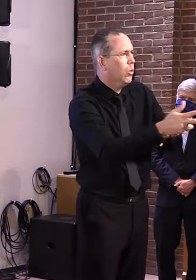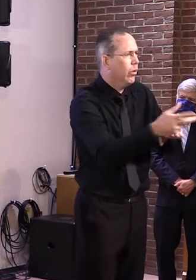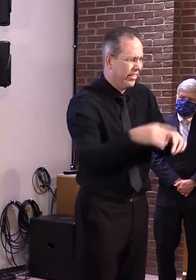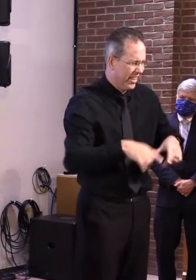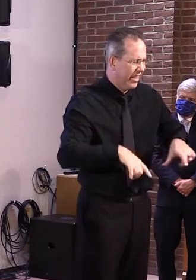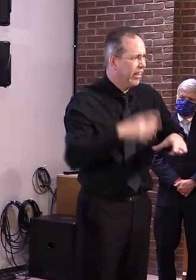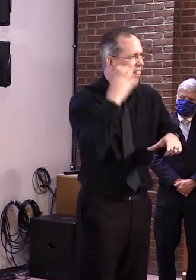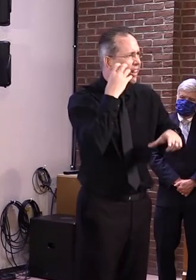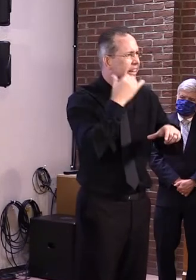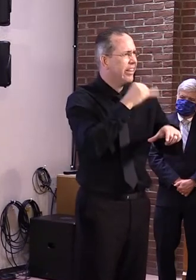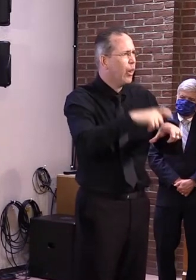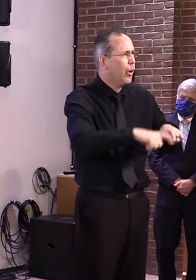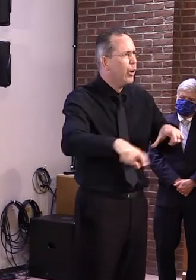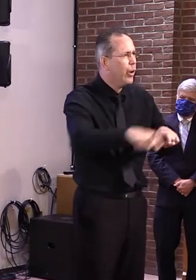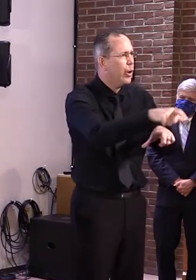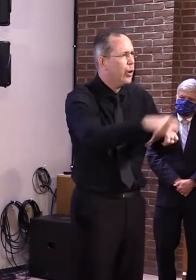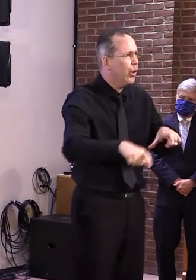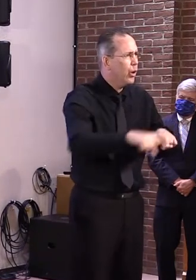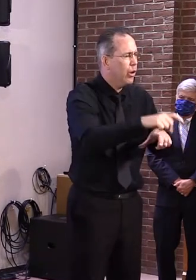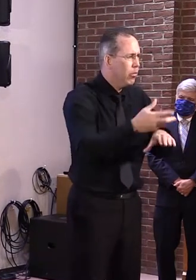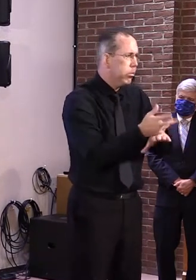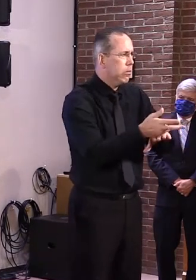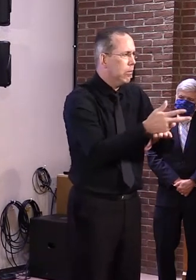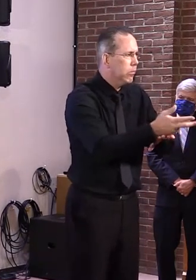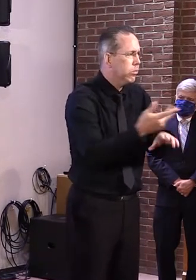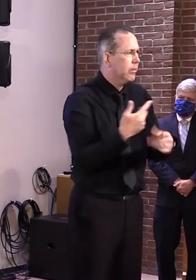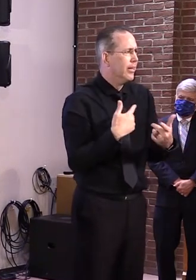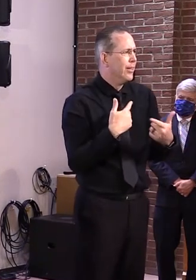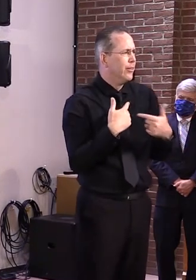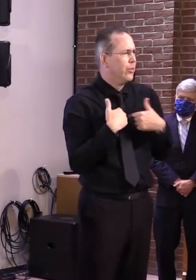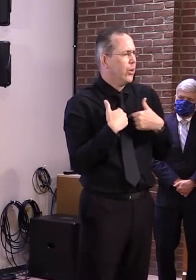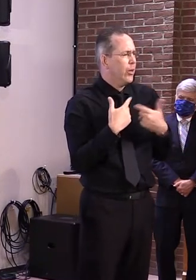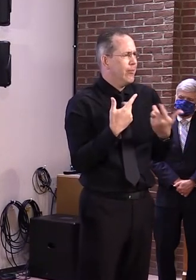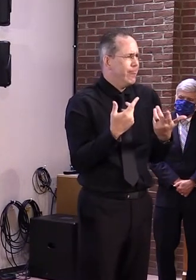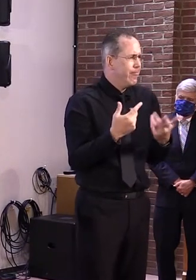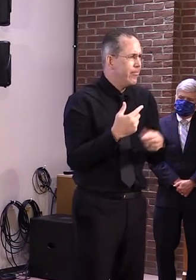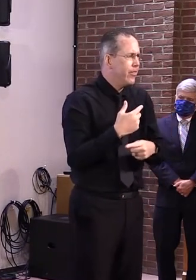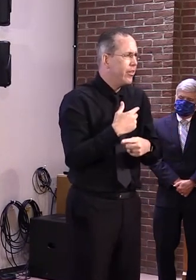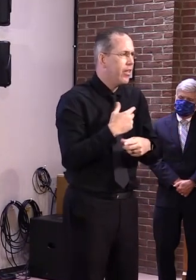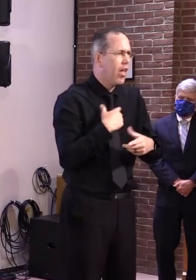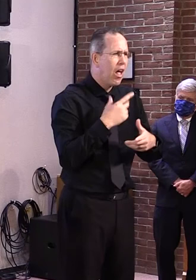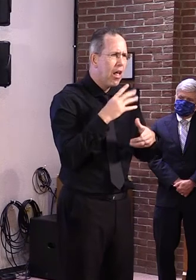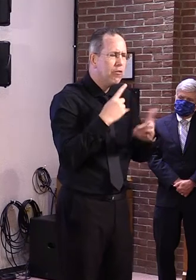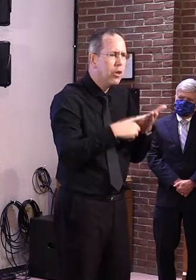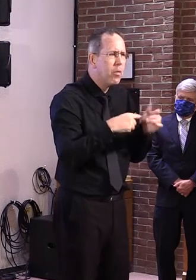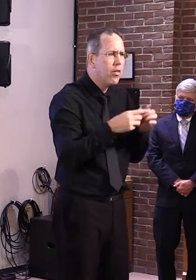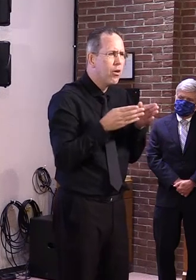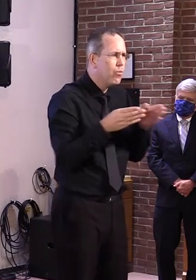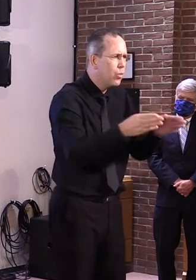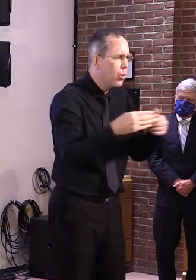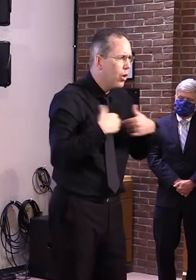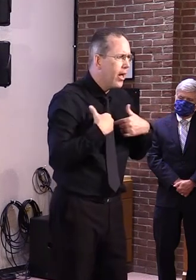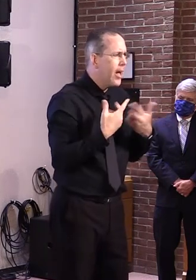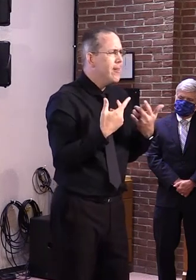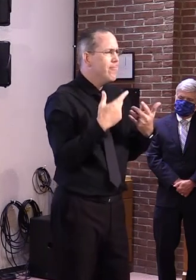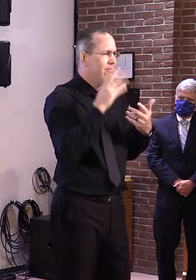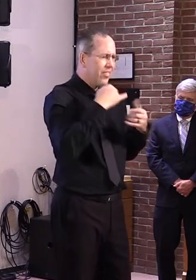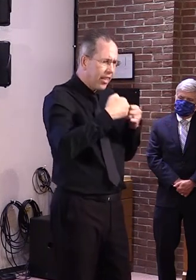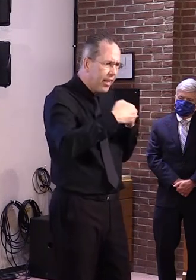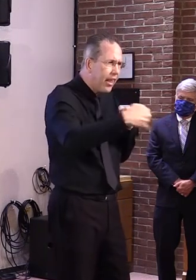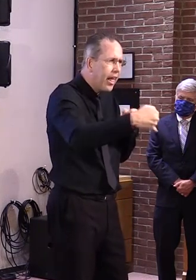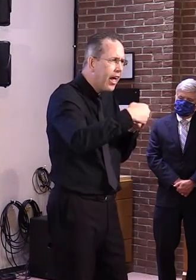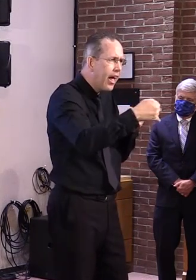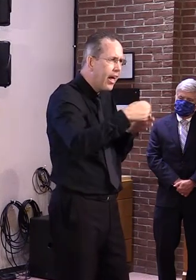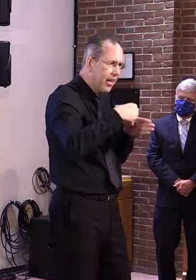how we have all the pavement markings are with paint. In the middle of the highway,